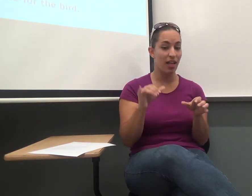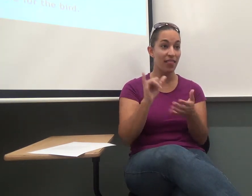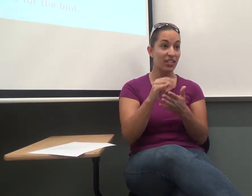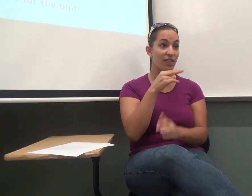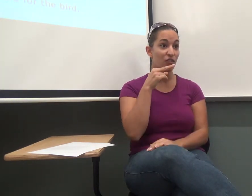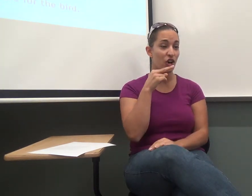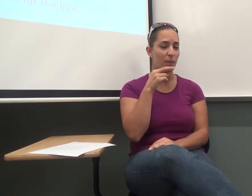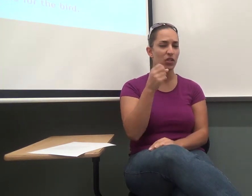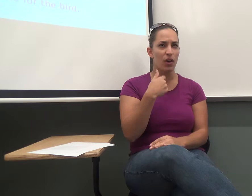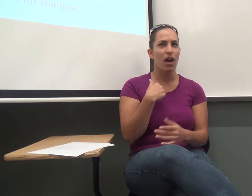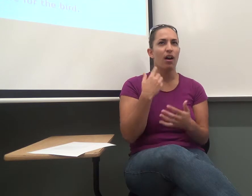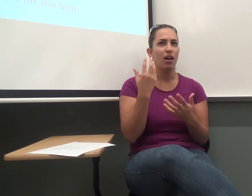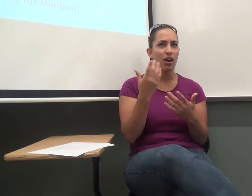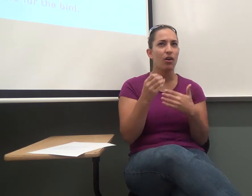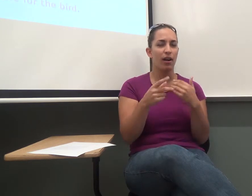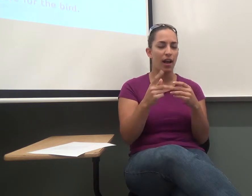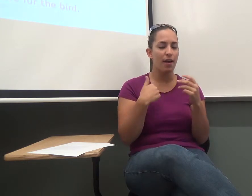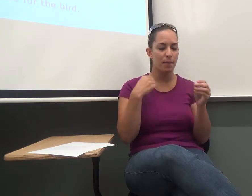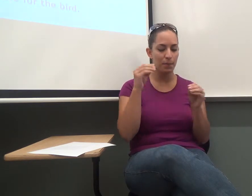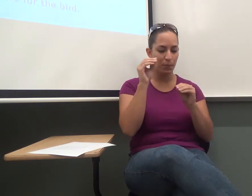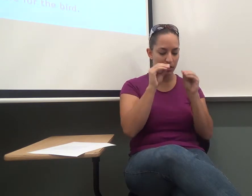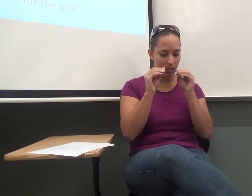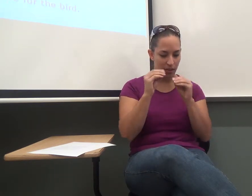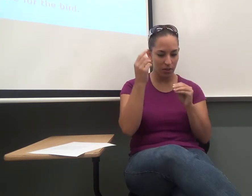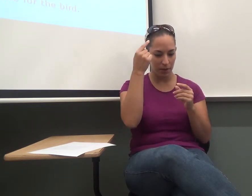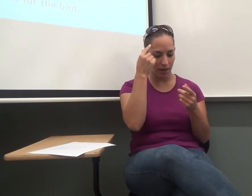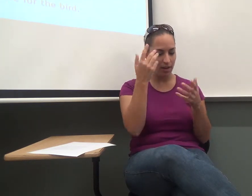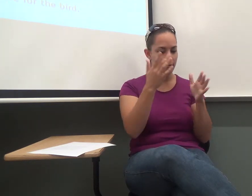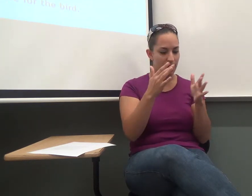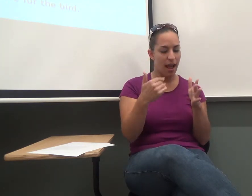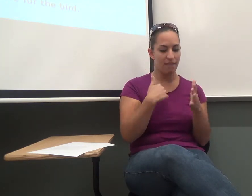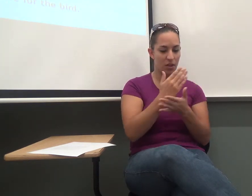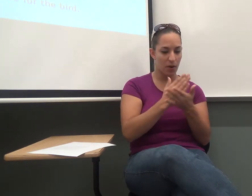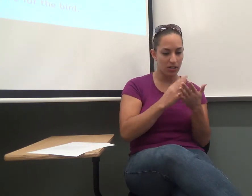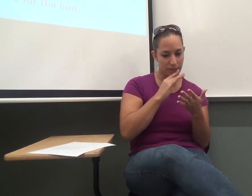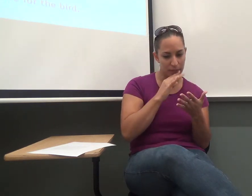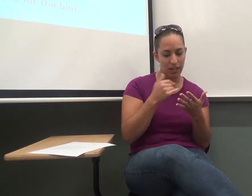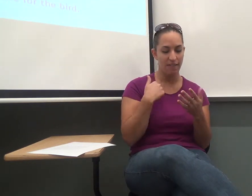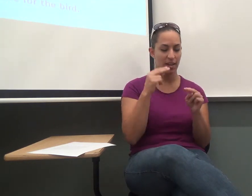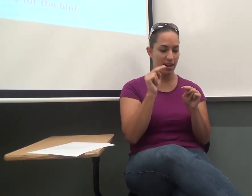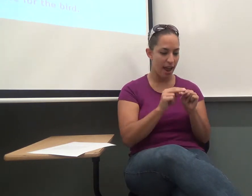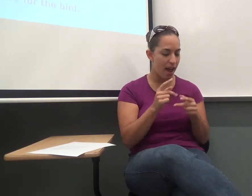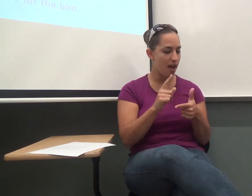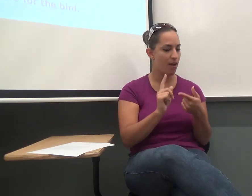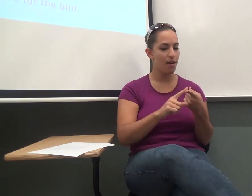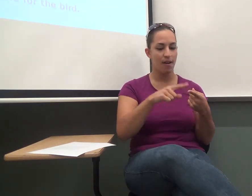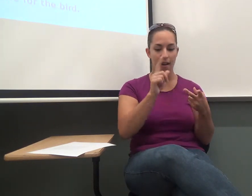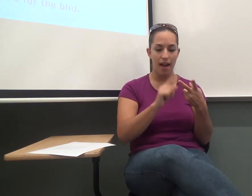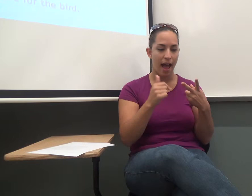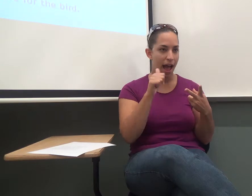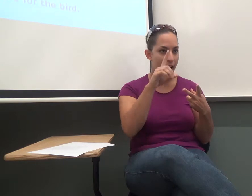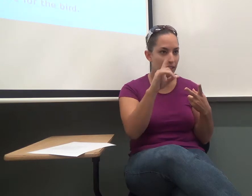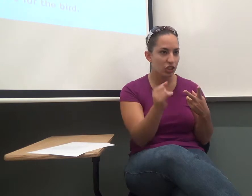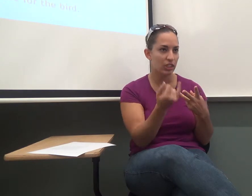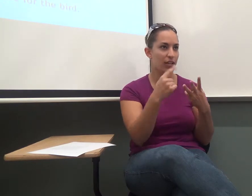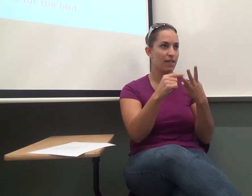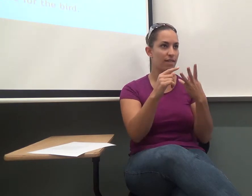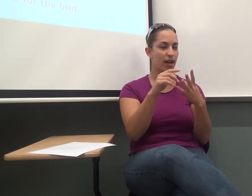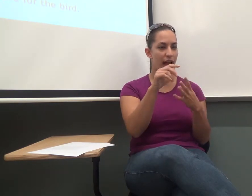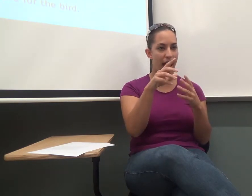sudden I start to put these things together. I got parts of speech, I got these nouns, right? I got adjectives and adverbs, all these descriptive terms, and they